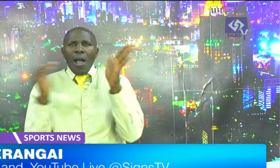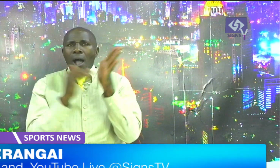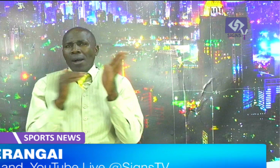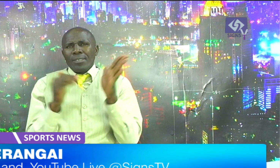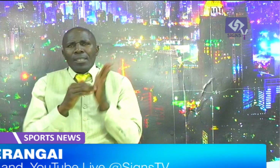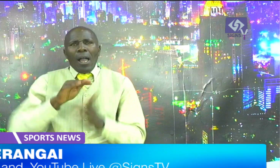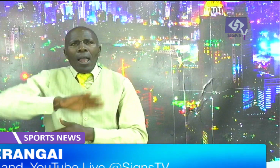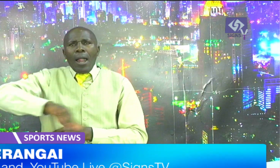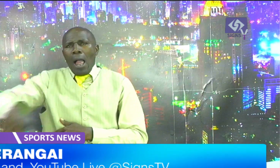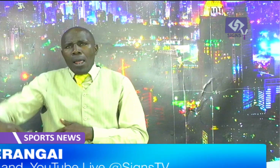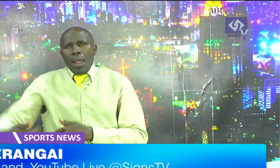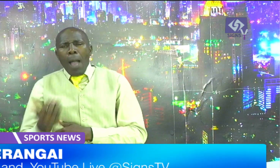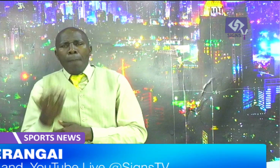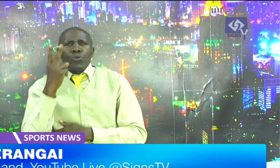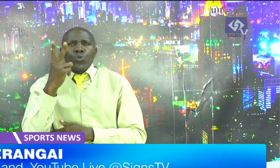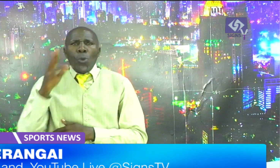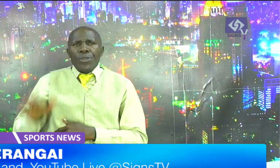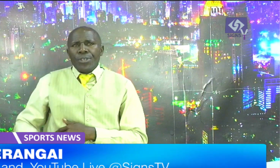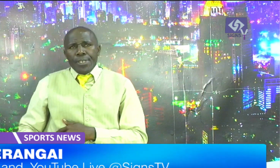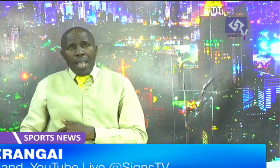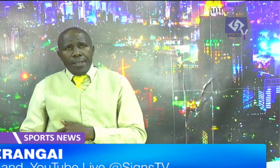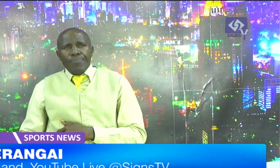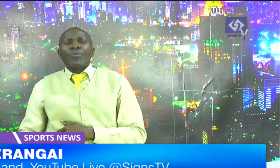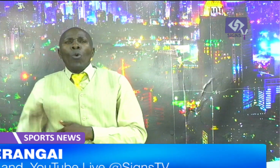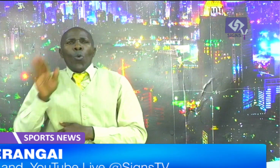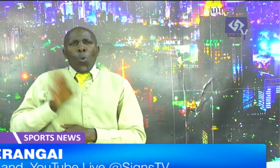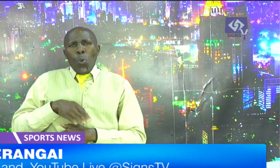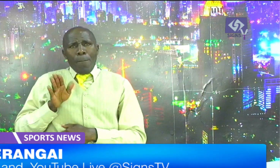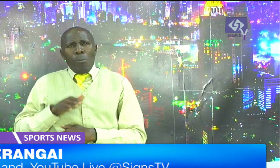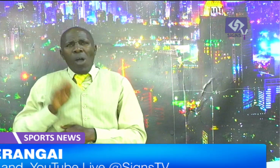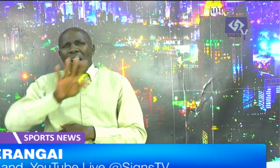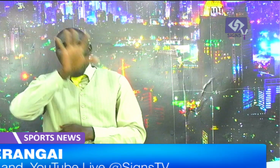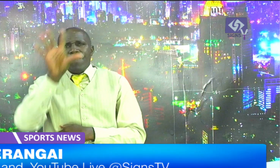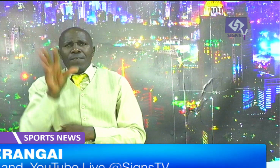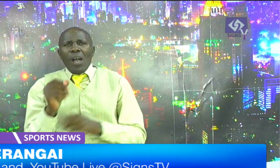Belidin Odemba is confident they will overturn the